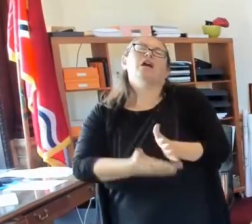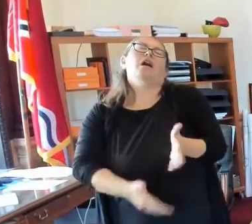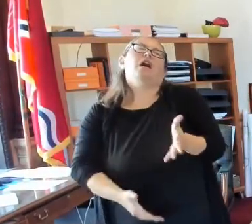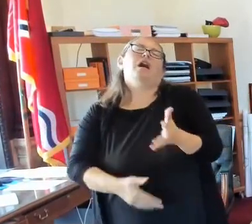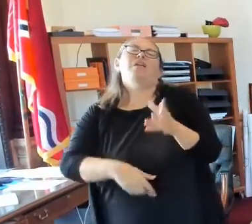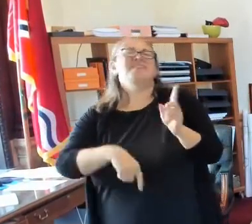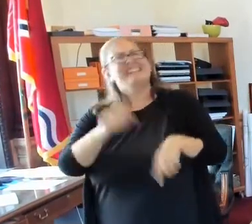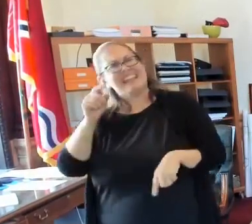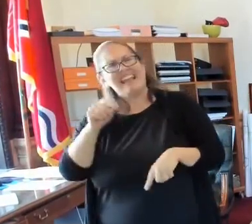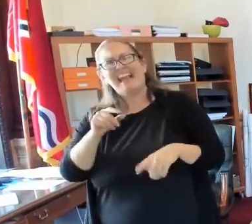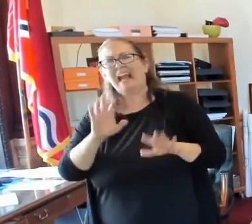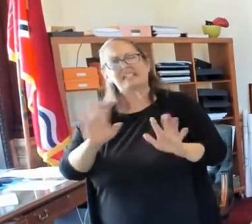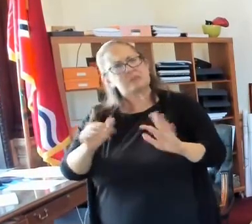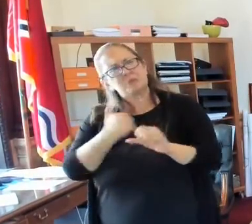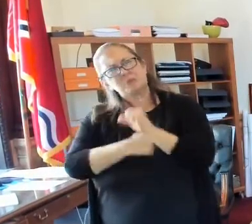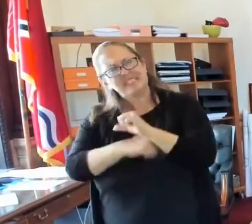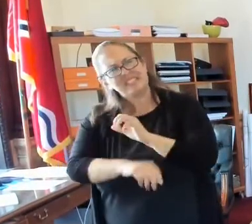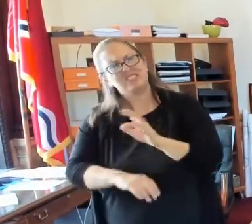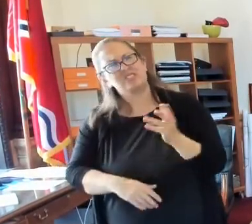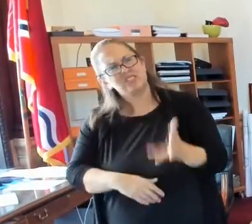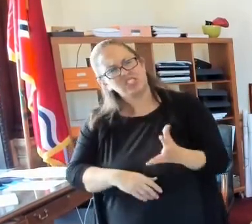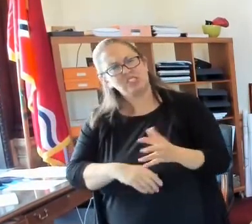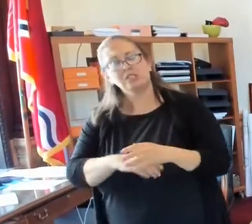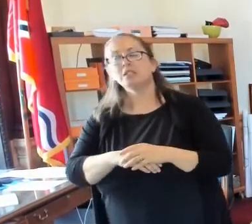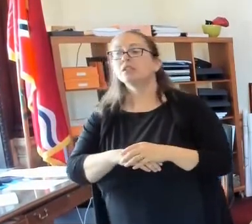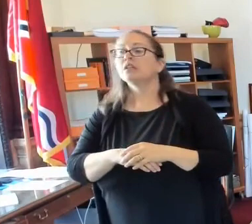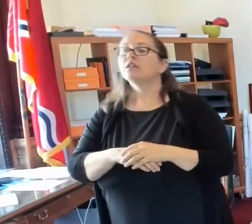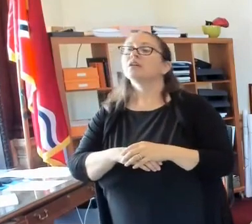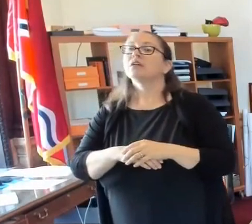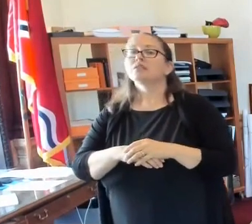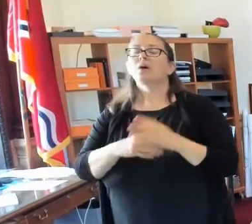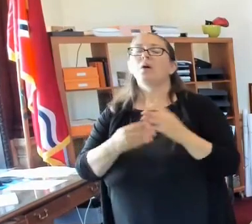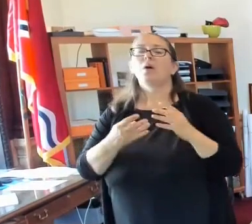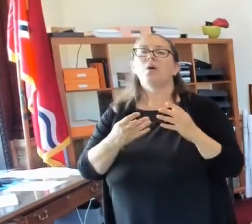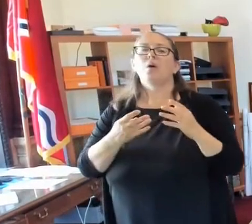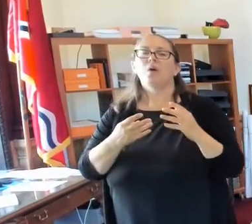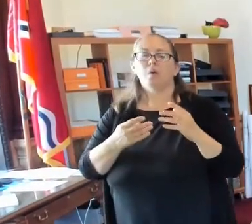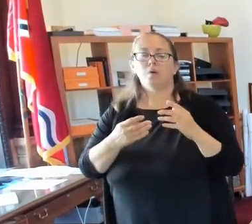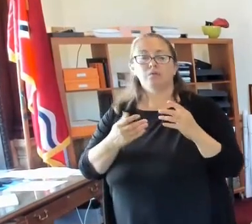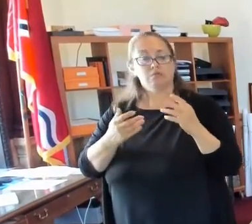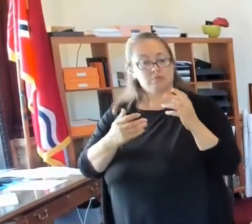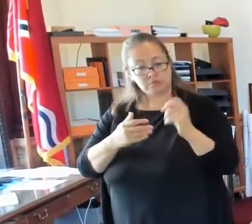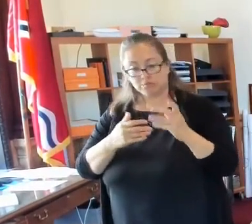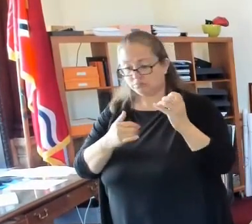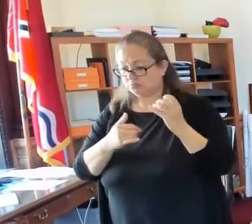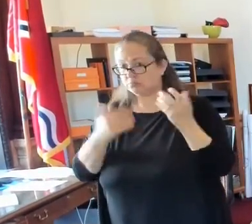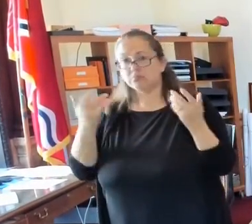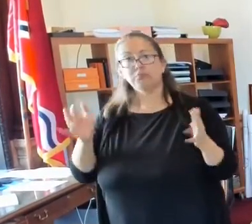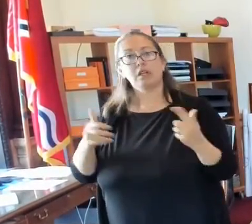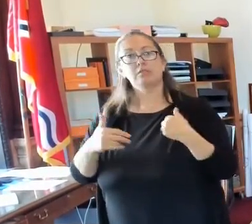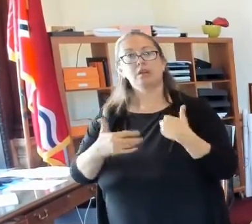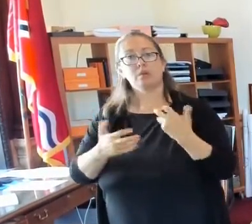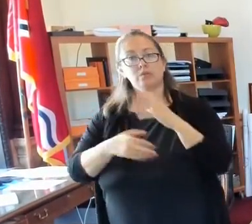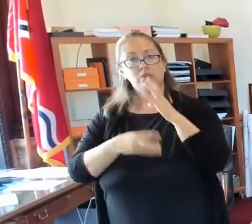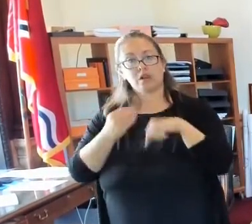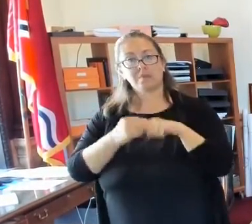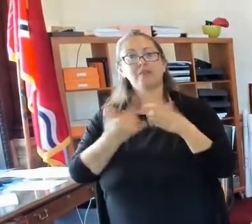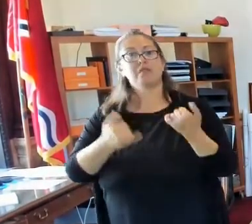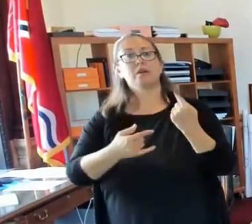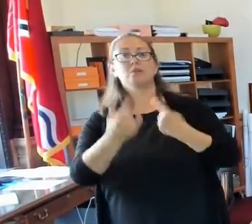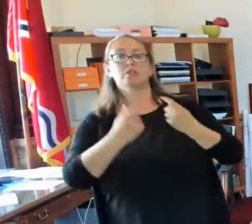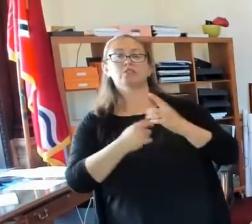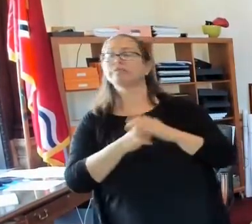are the four things that really I wanted to talk about today, and then we'll take your questions. A few questions,